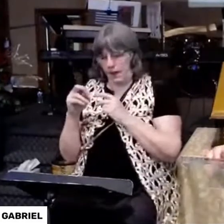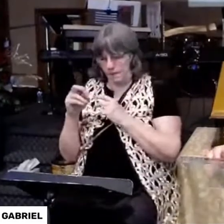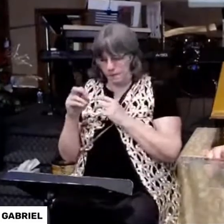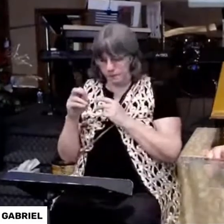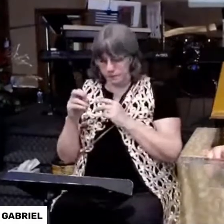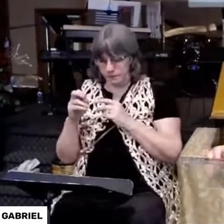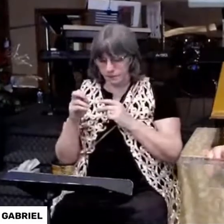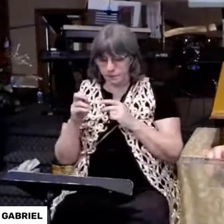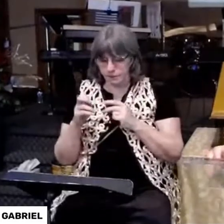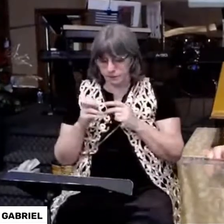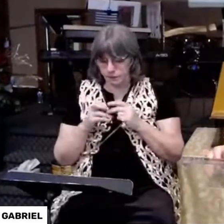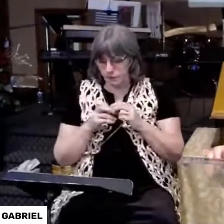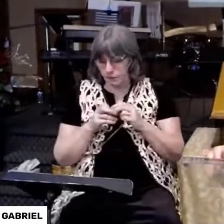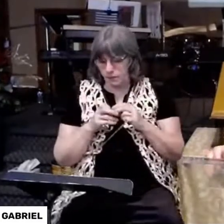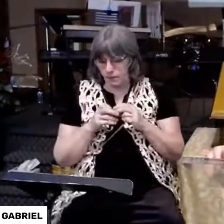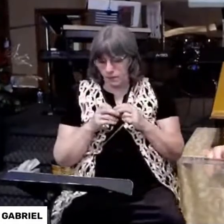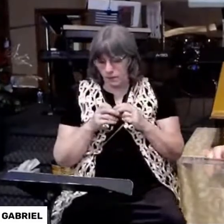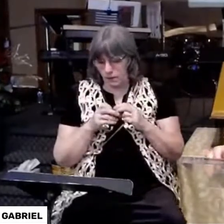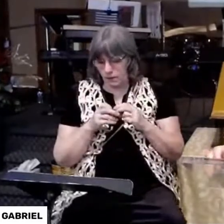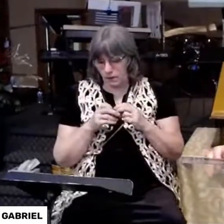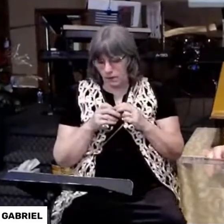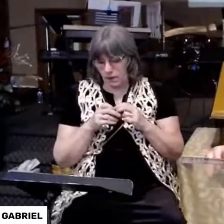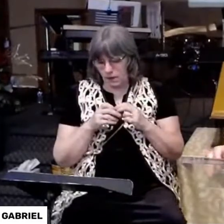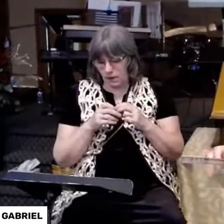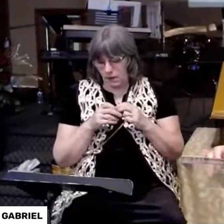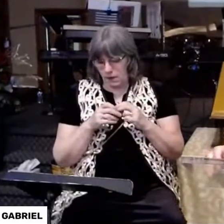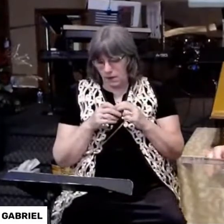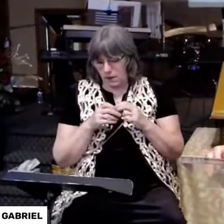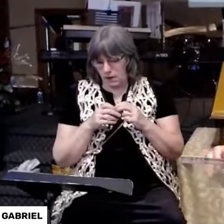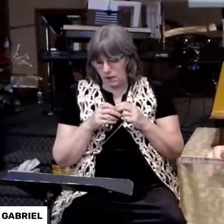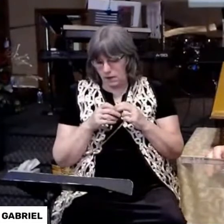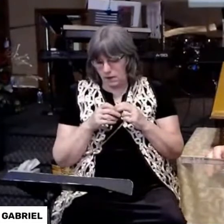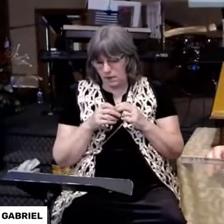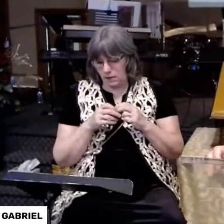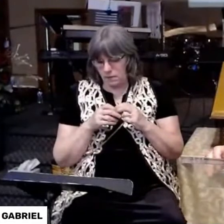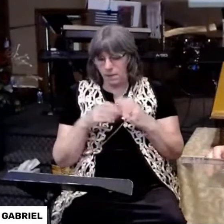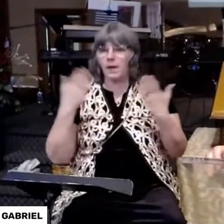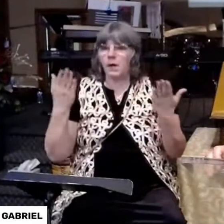clear. I will do better next time. So